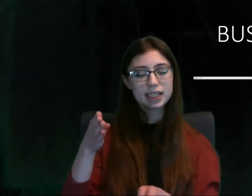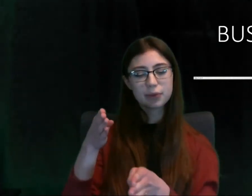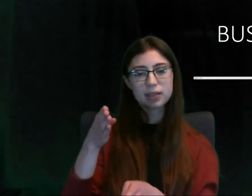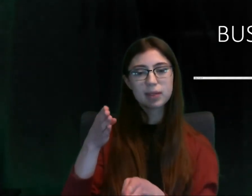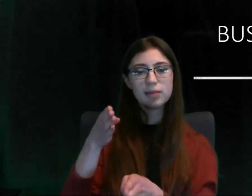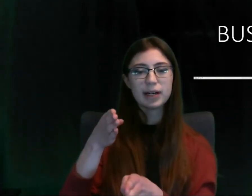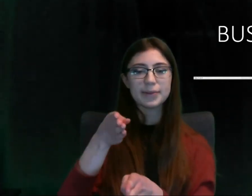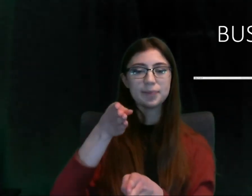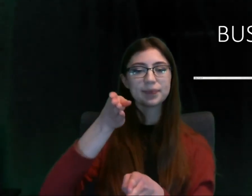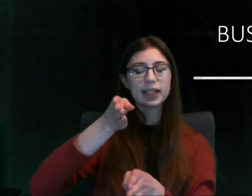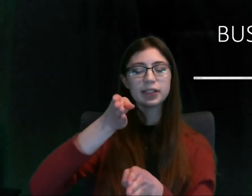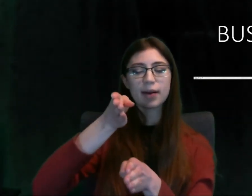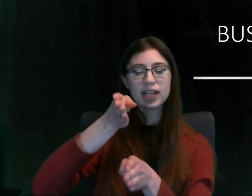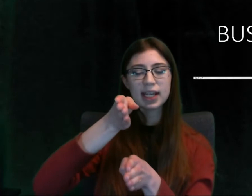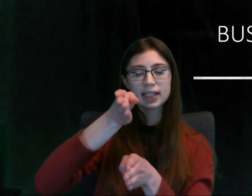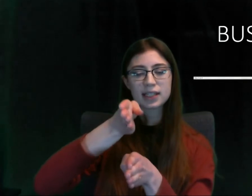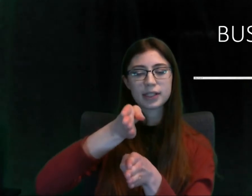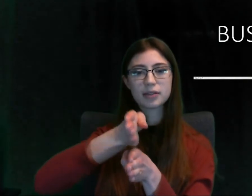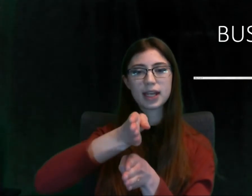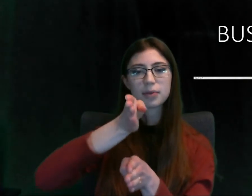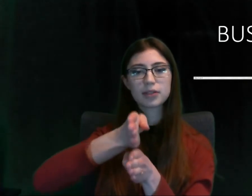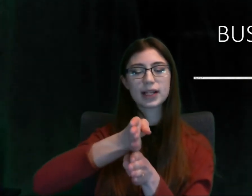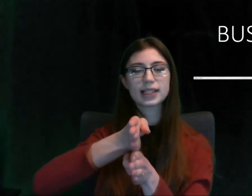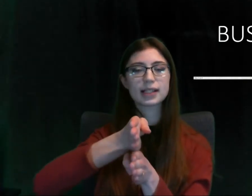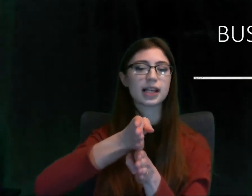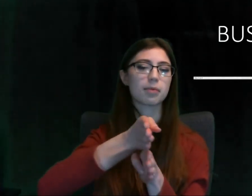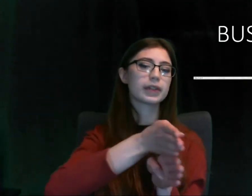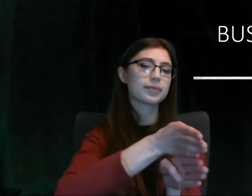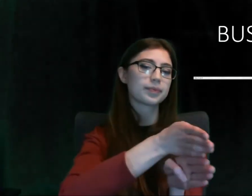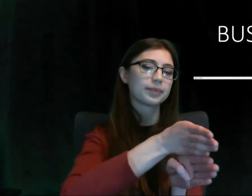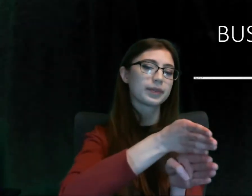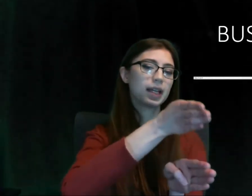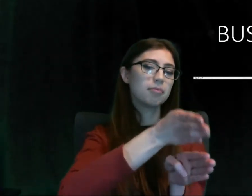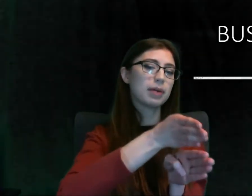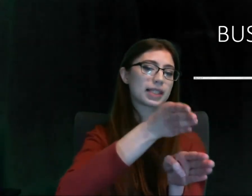to be on the bottom and your dominant hand is going to tap twice on top of it. Bus.